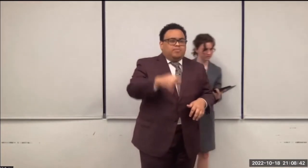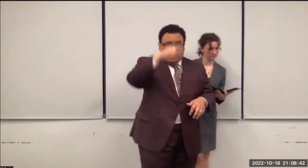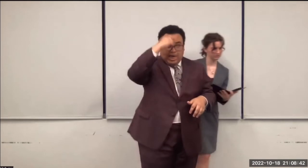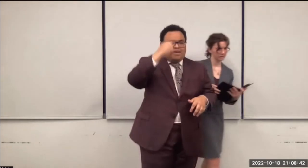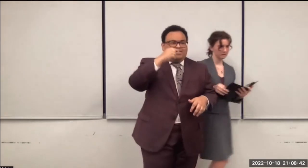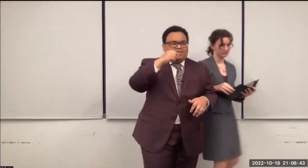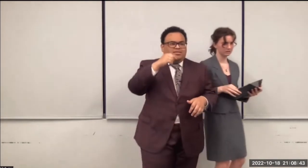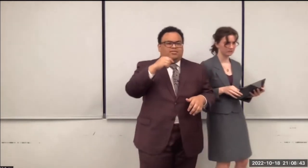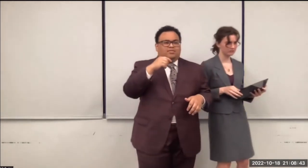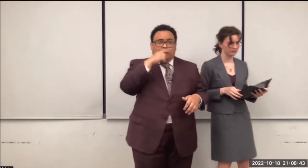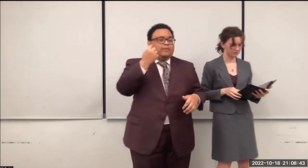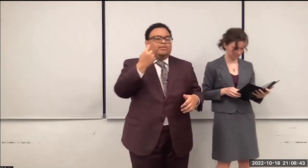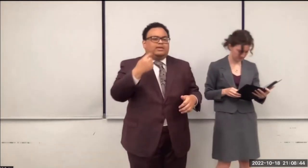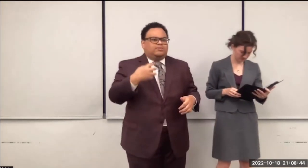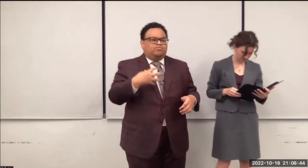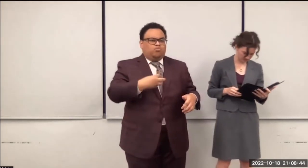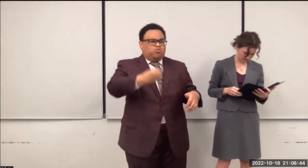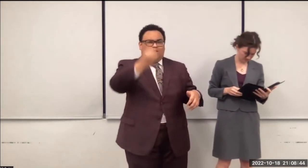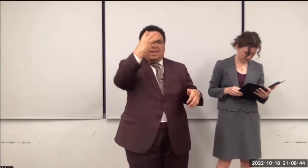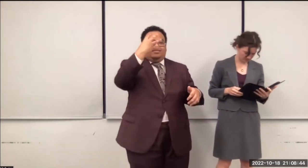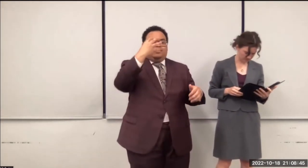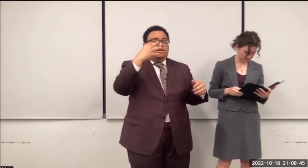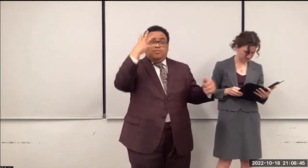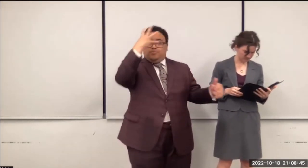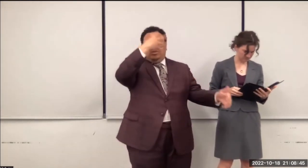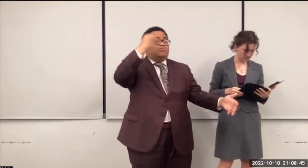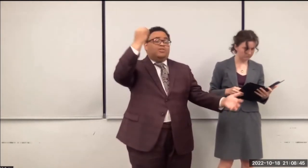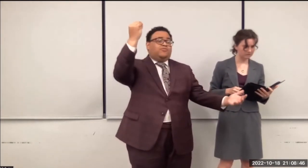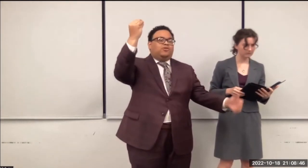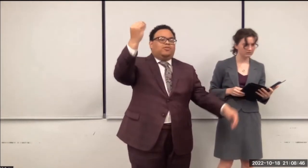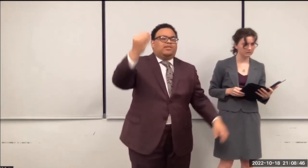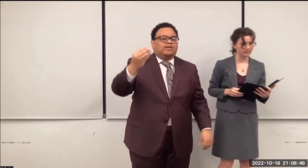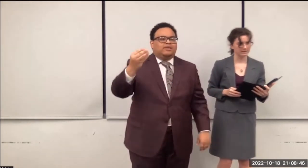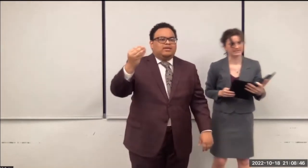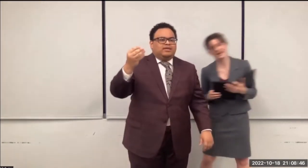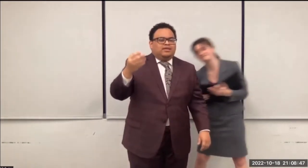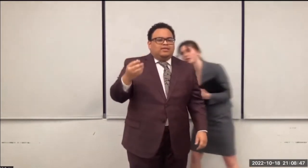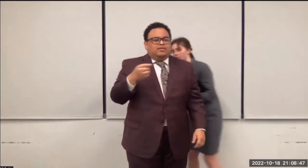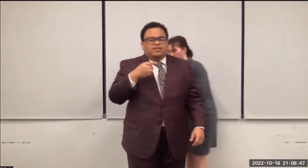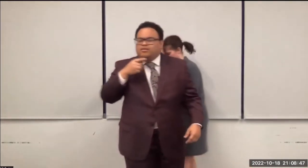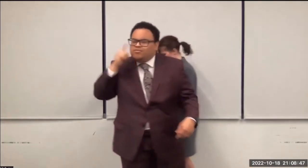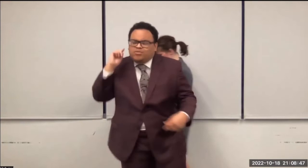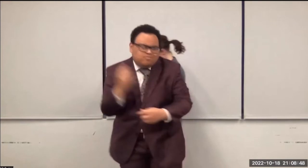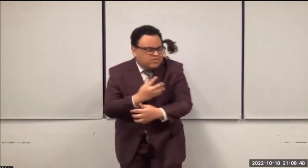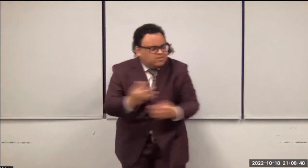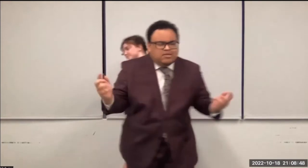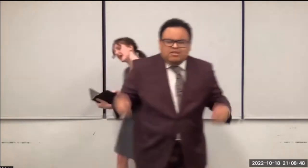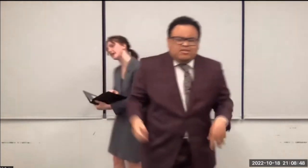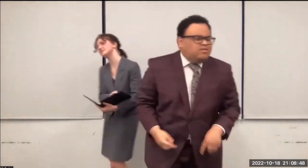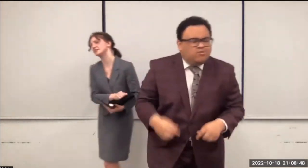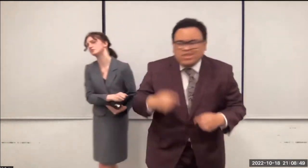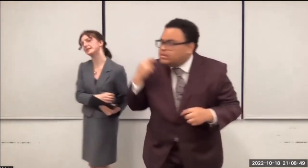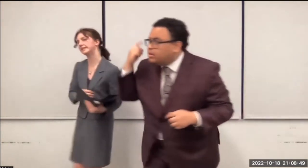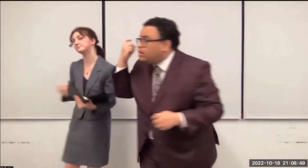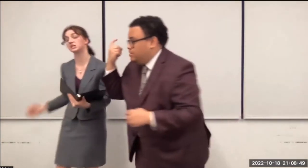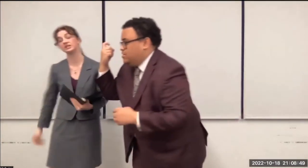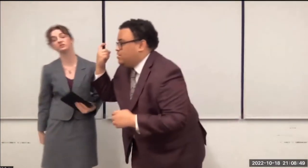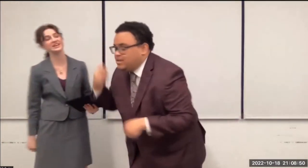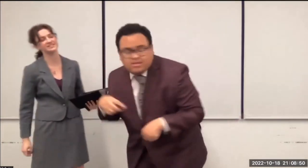Black, ugly, white, beautiful. Deaf Boy wants you to know that sometimes he can read lips clearly and